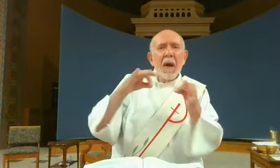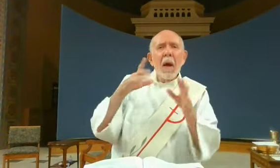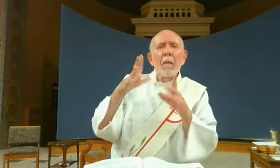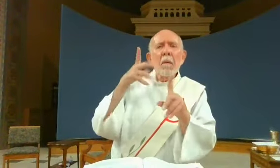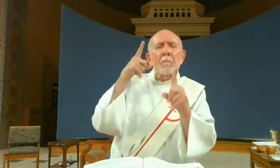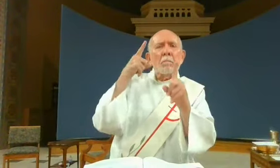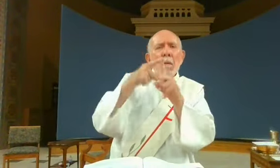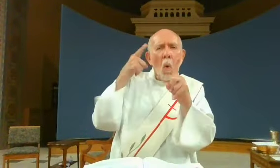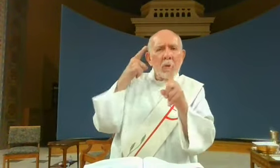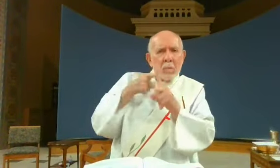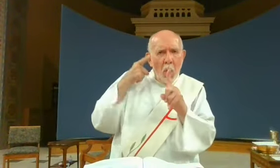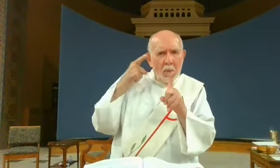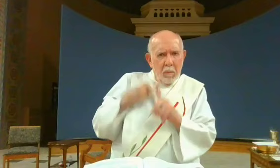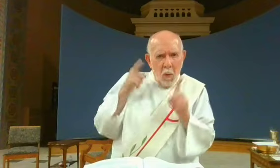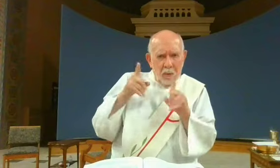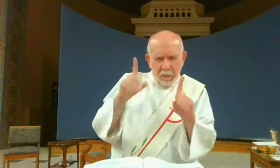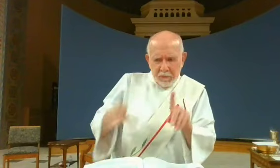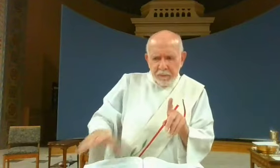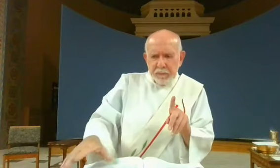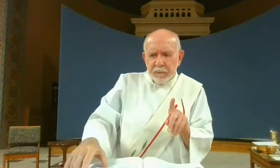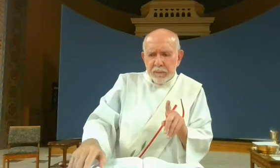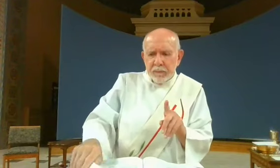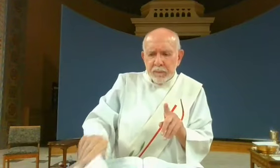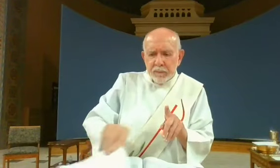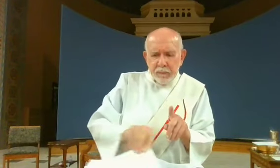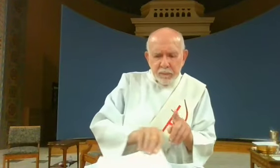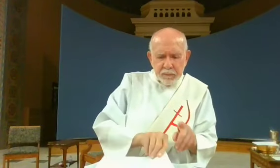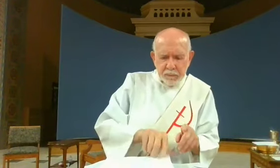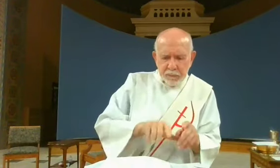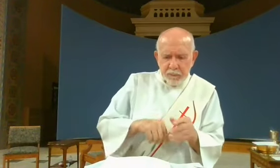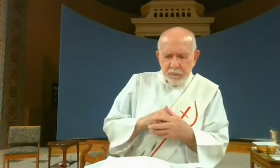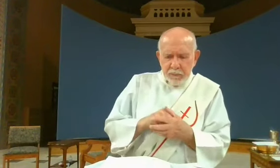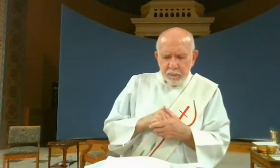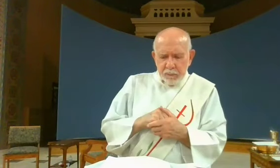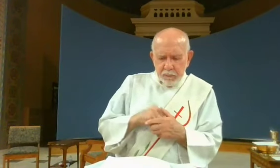and explanation. But there's a few important points.